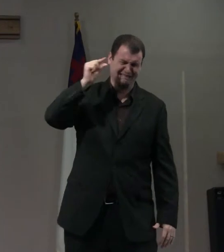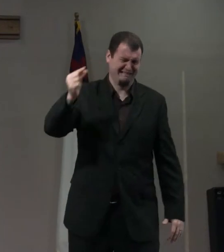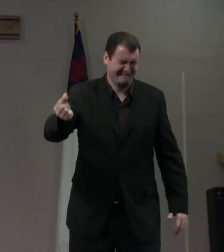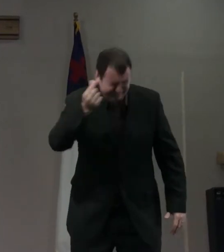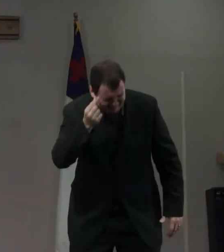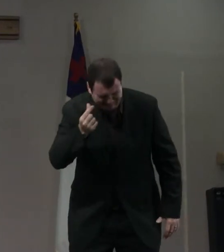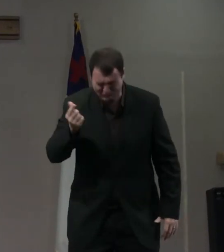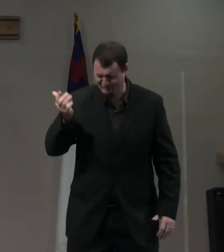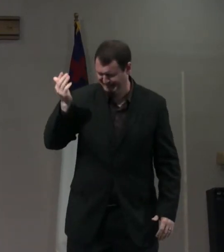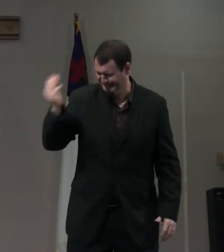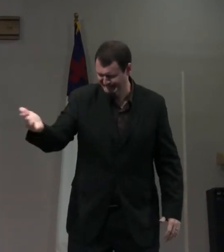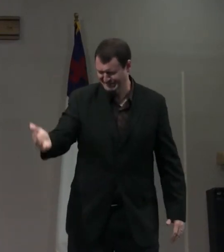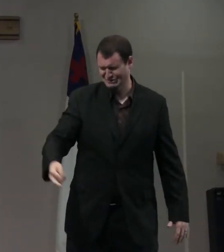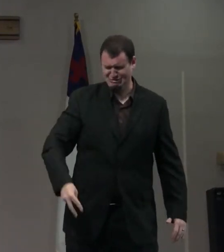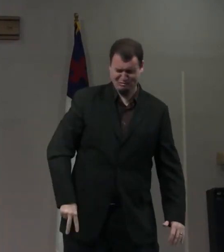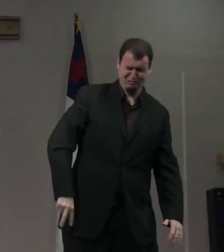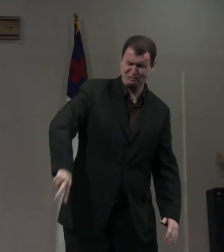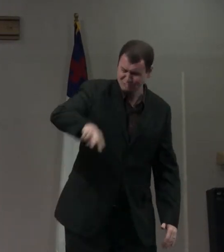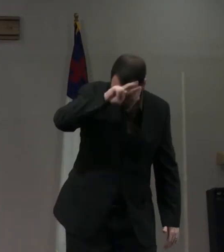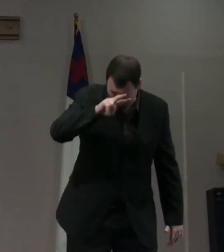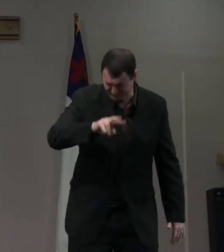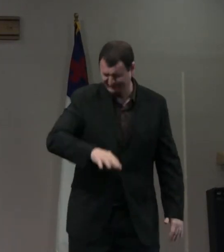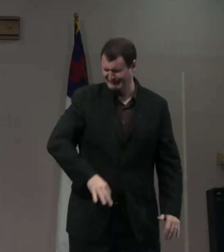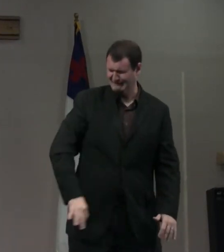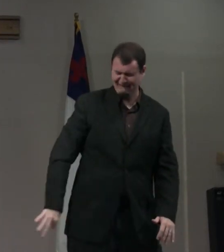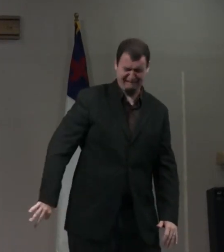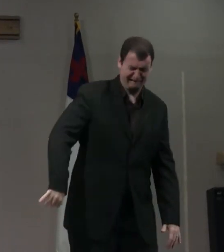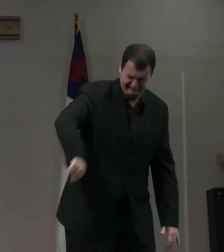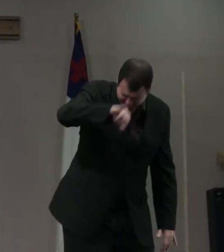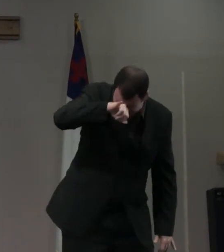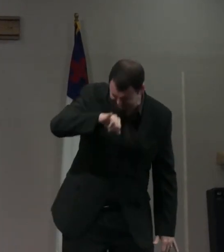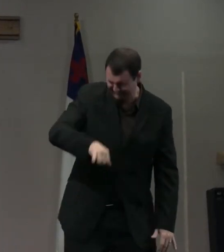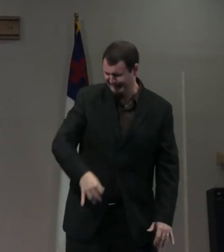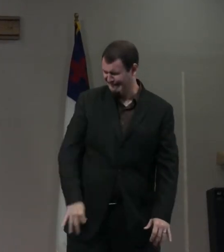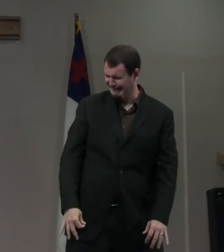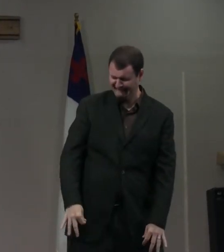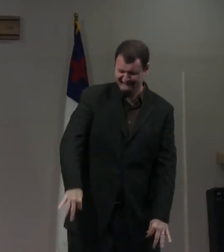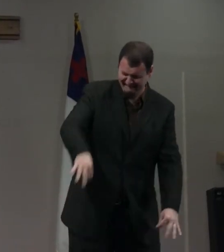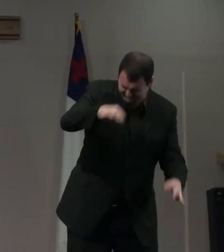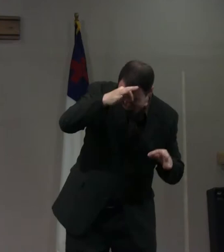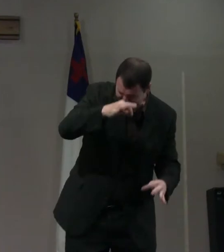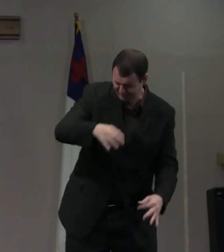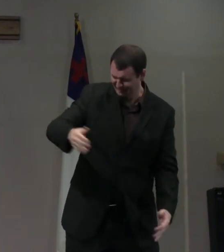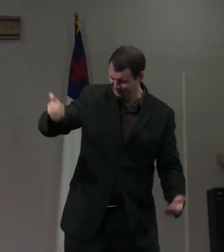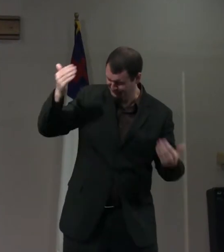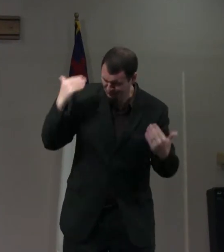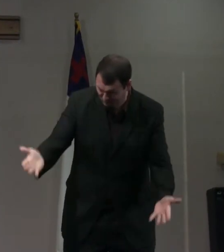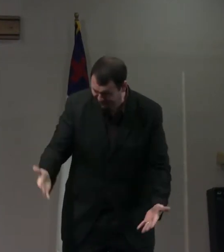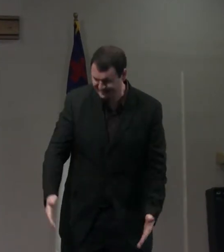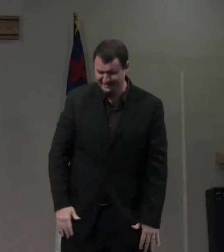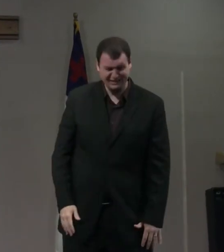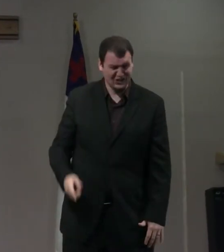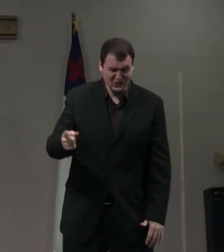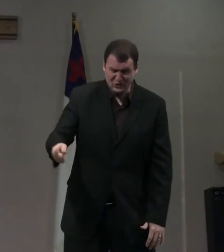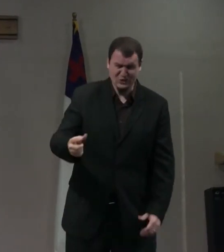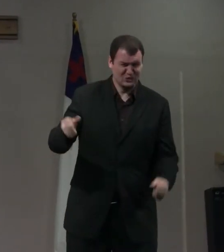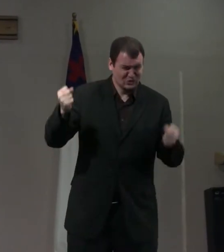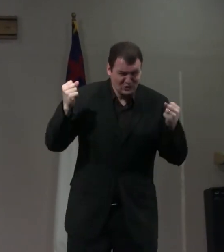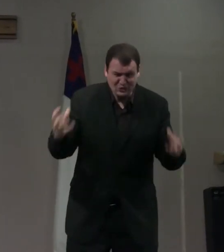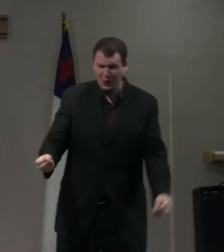them. No, that's stupid. How dumb. You have no idea how ignorant that is.